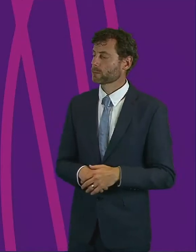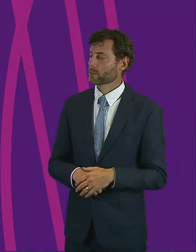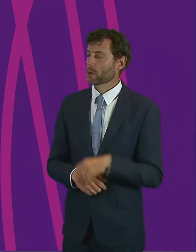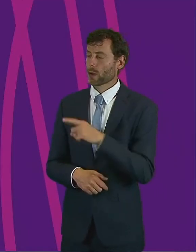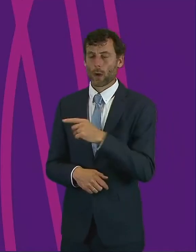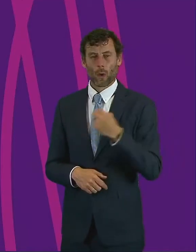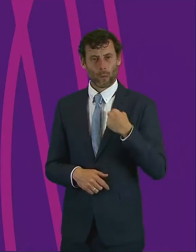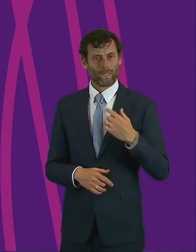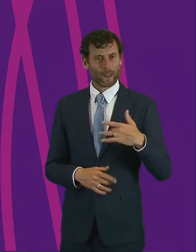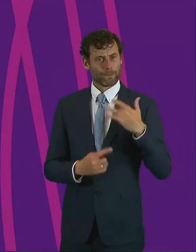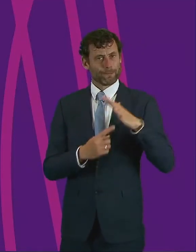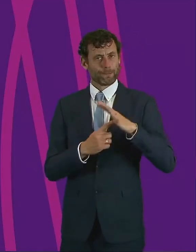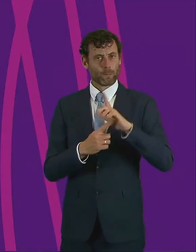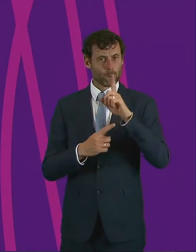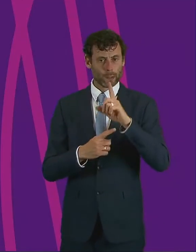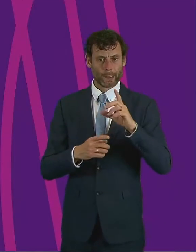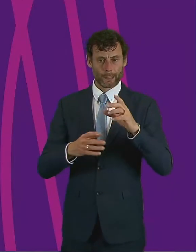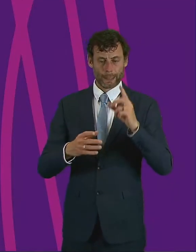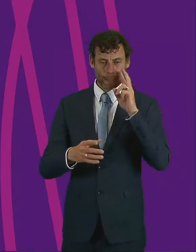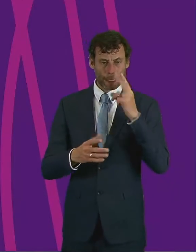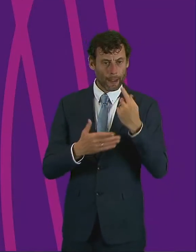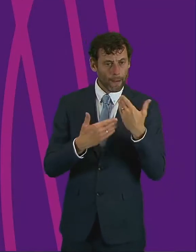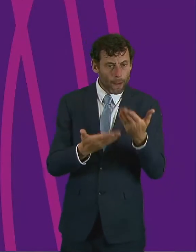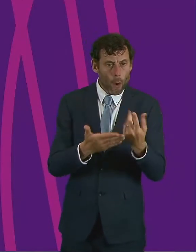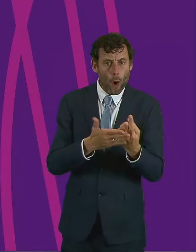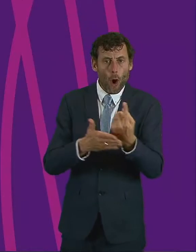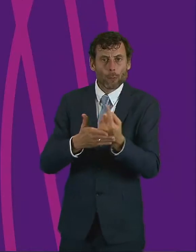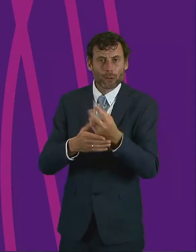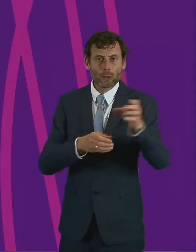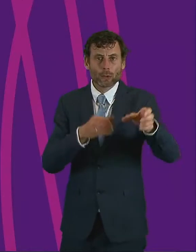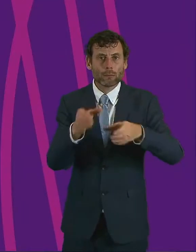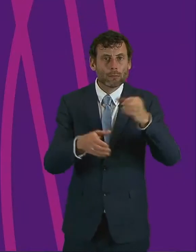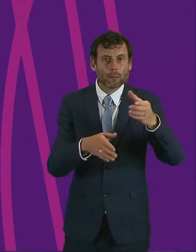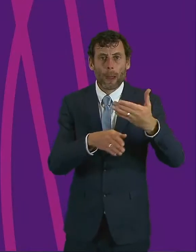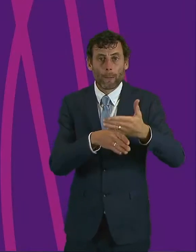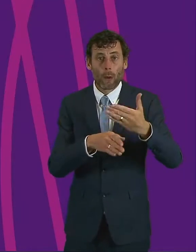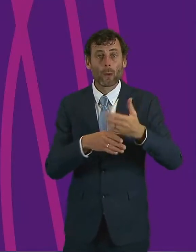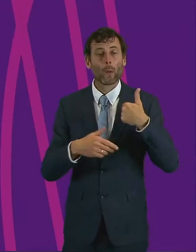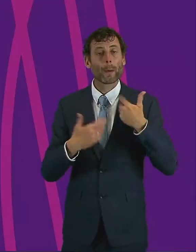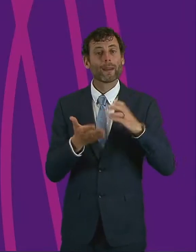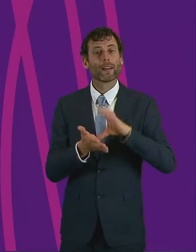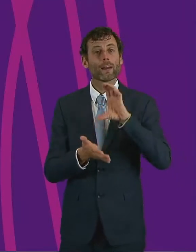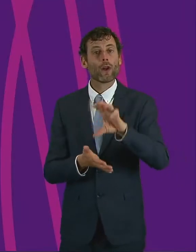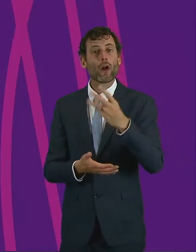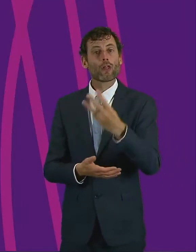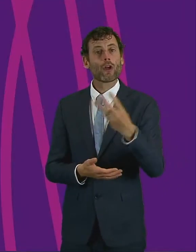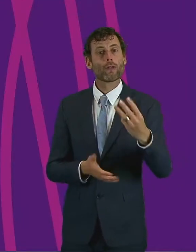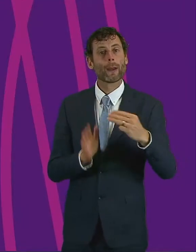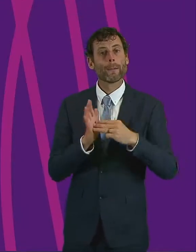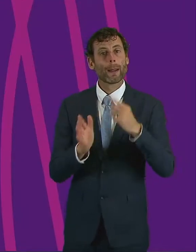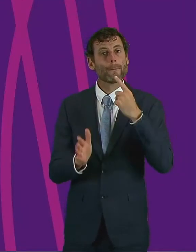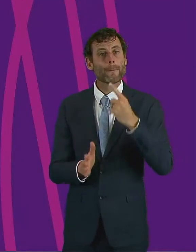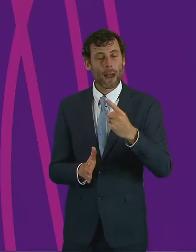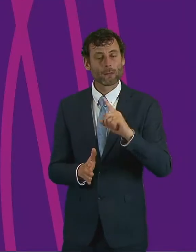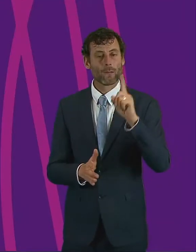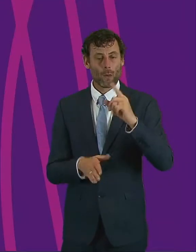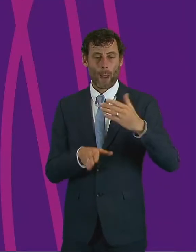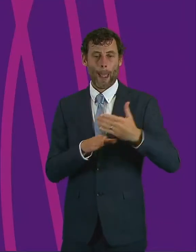employability and acted in response. We've already confirmed an initial £33 million for employability